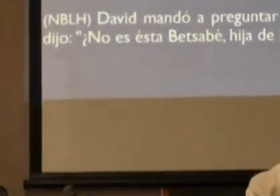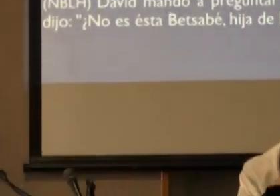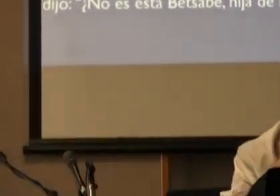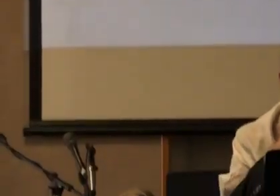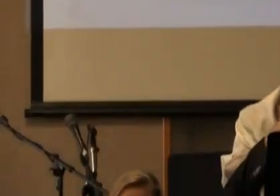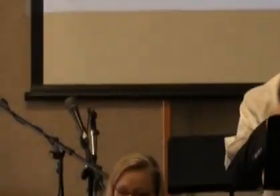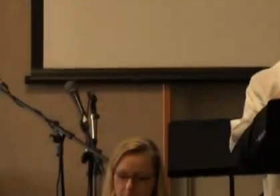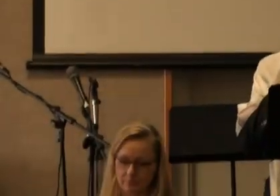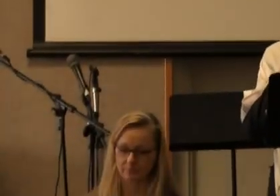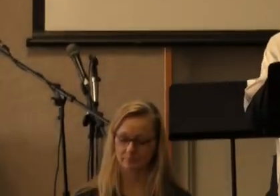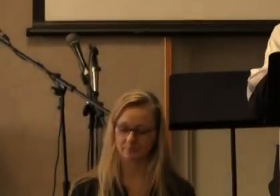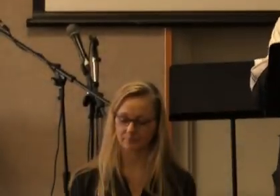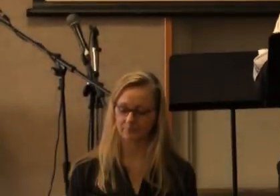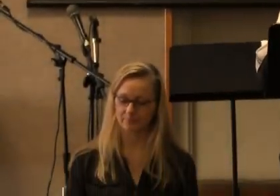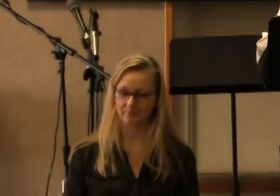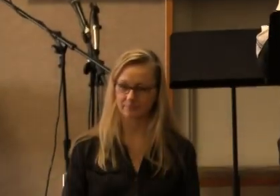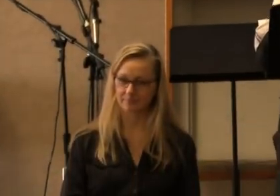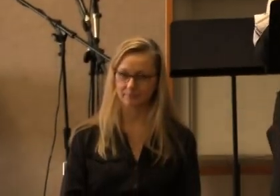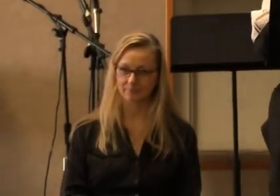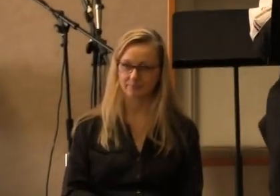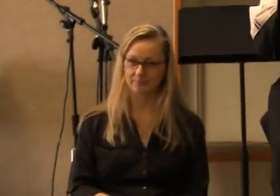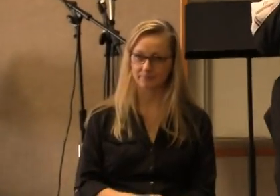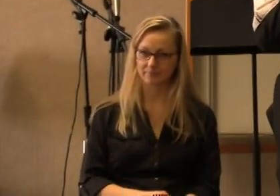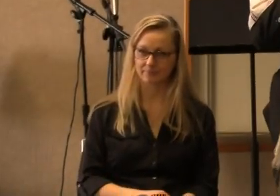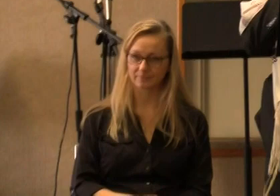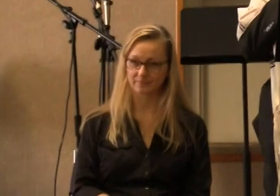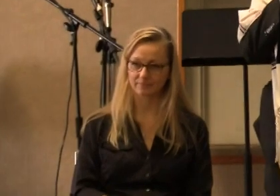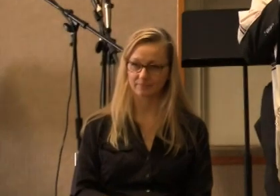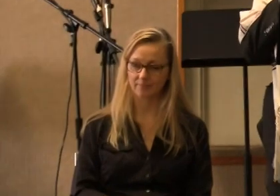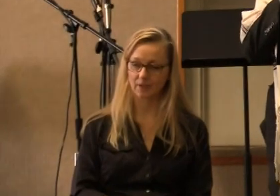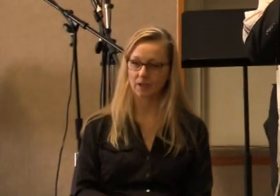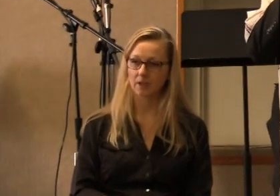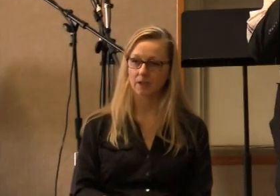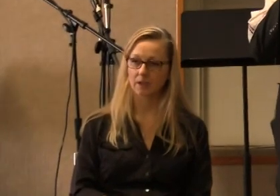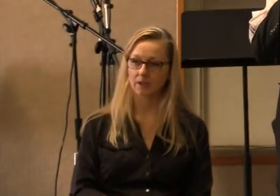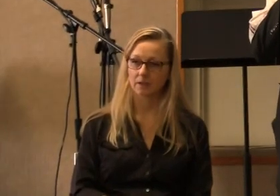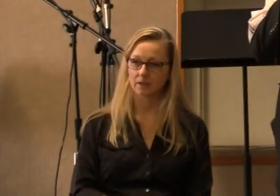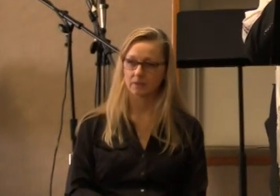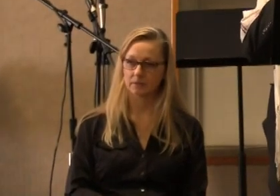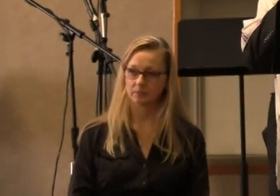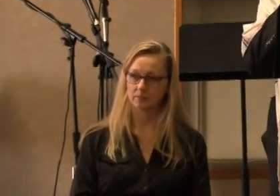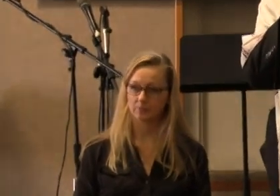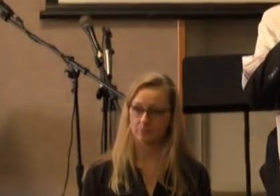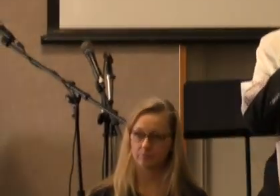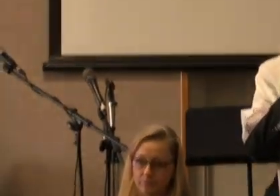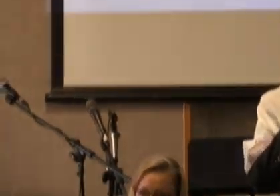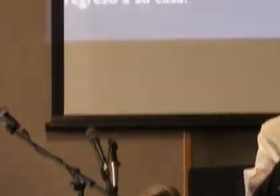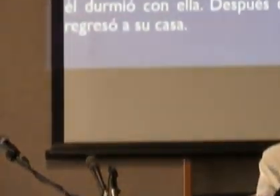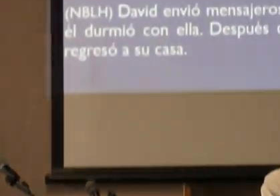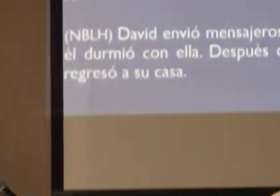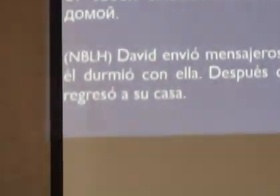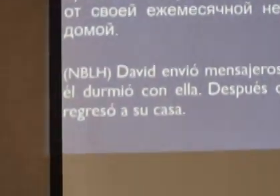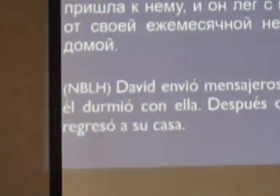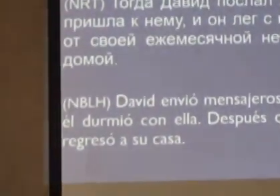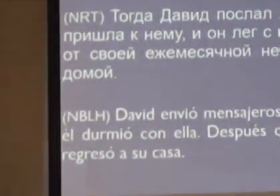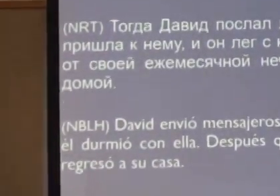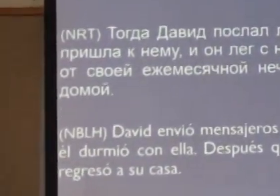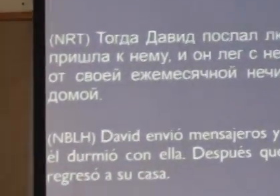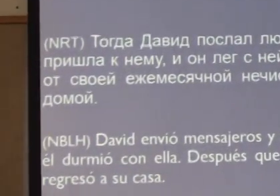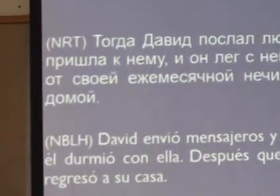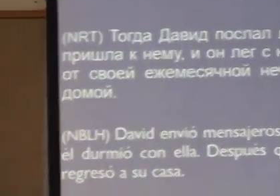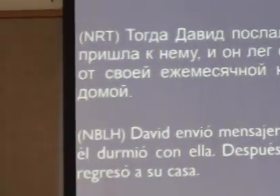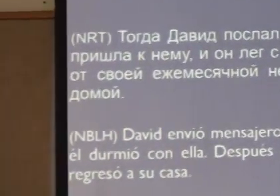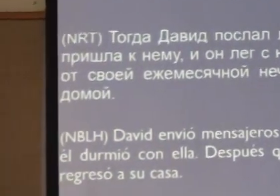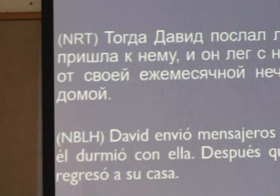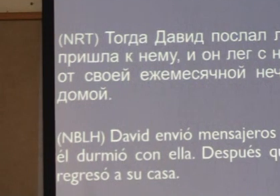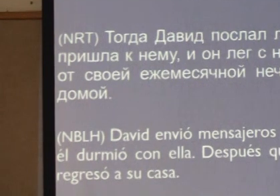maybe. Anyway, David then sent messengers and took her, and when she came to him,